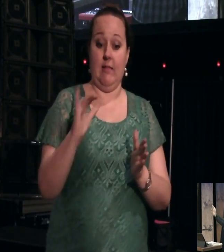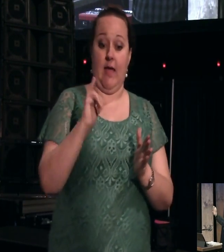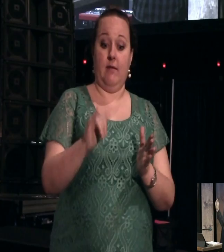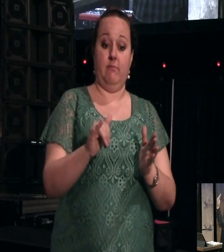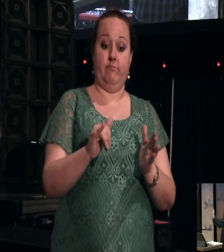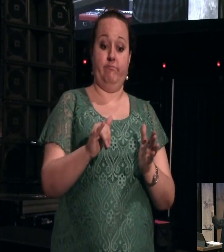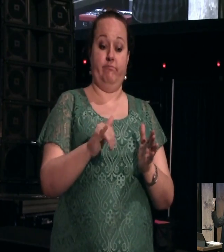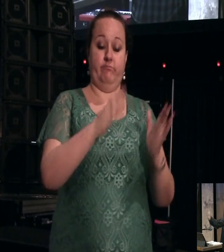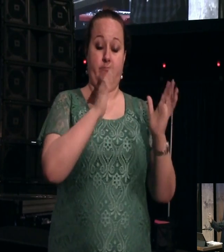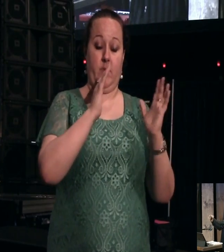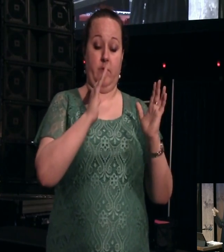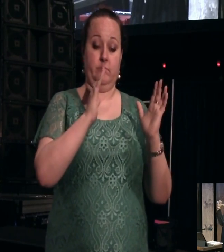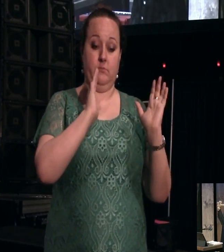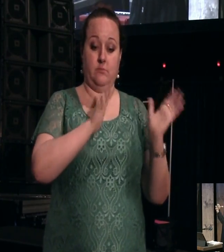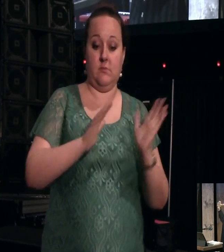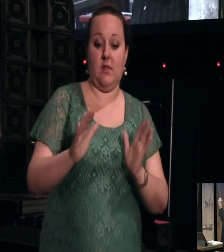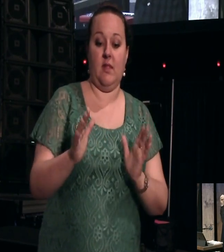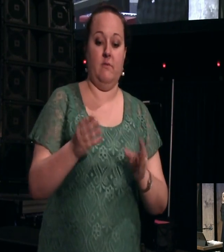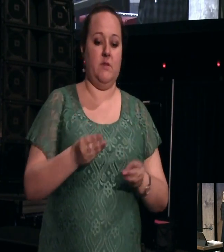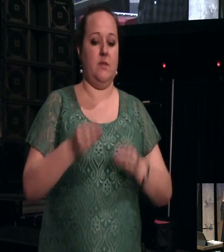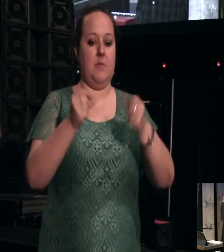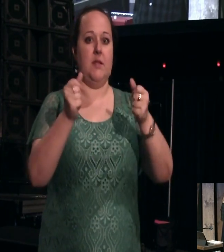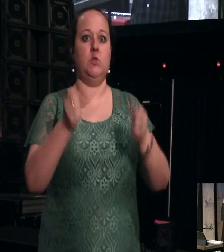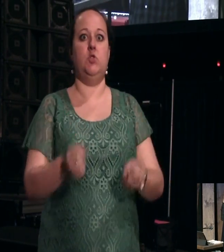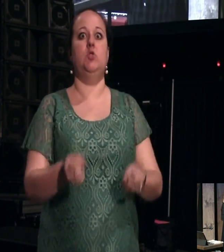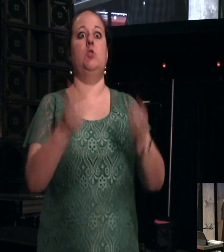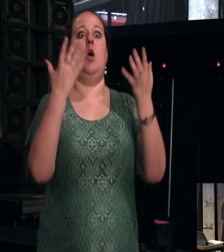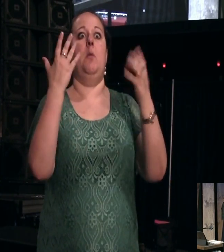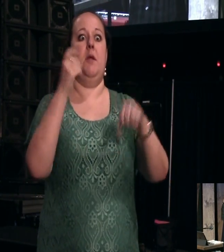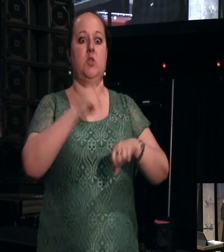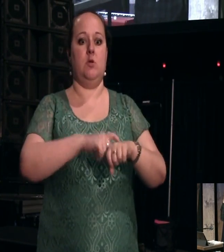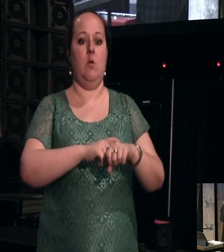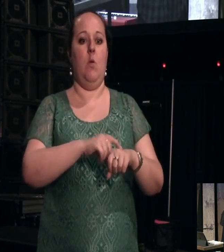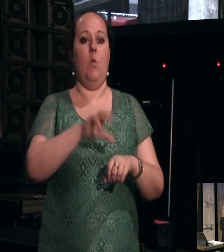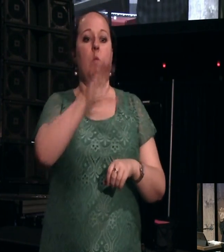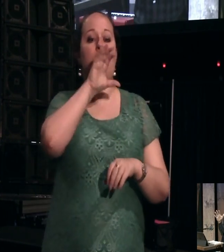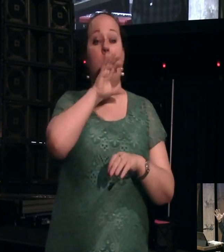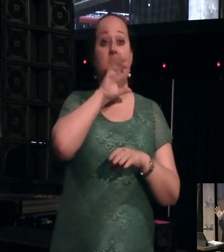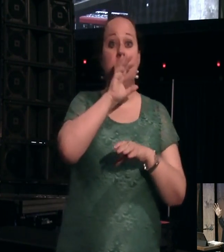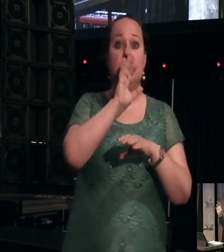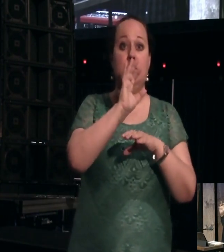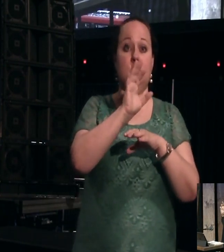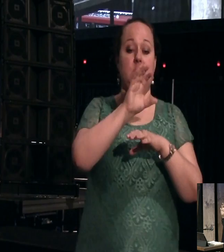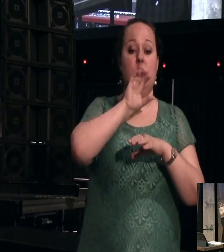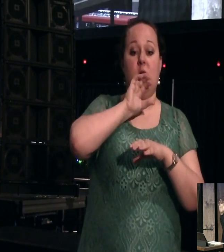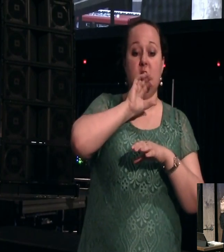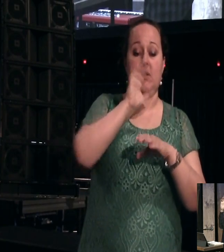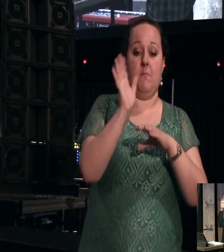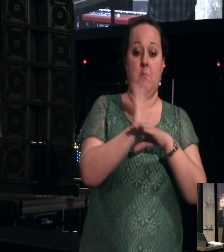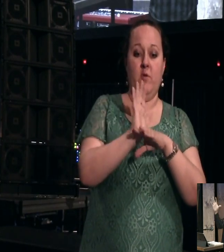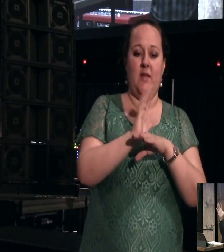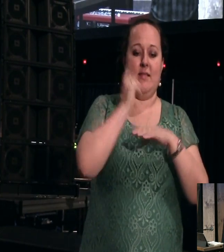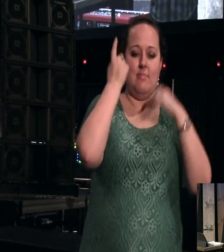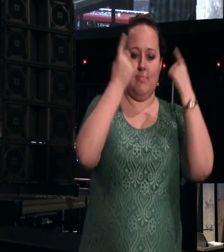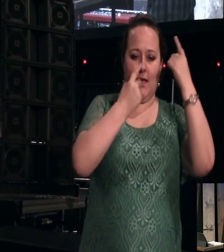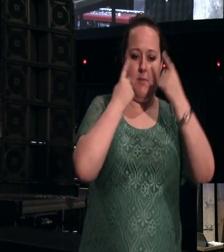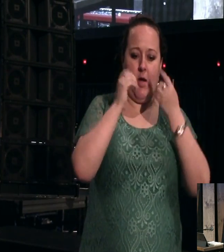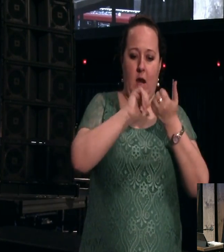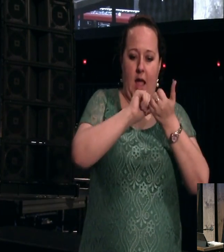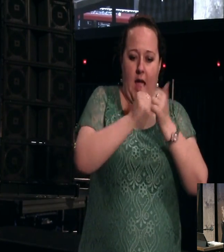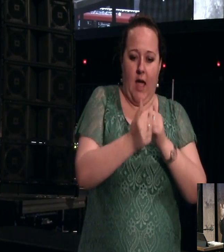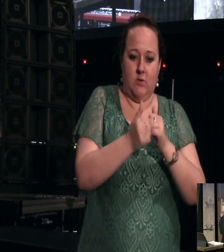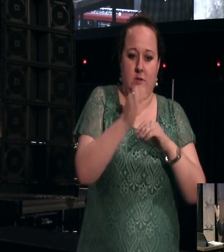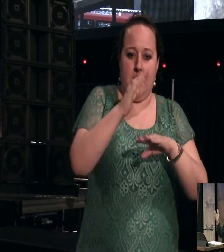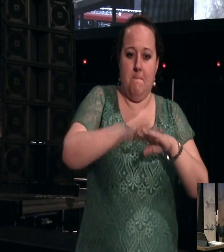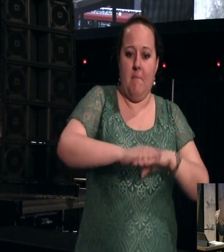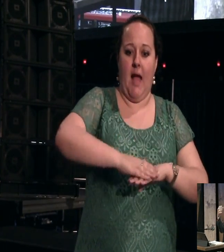sidelines calling the plays. Like, the coaches have spent countless hours watching films,